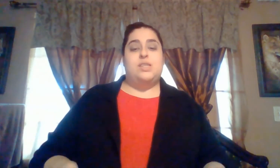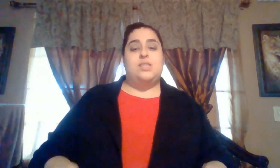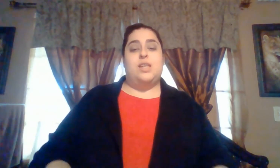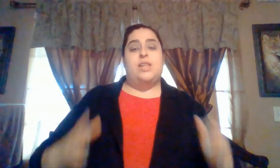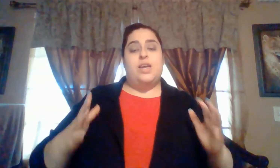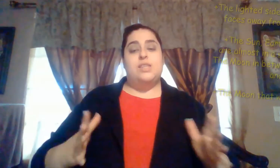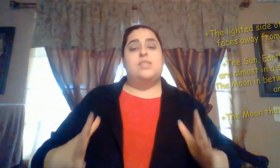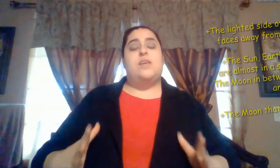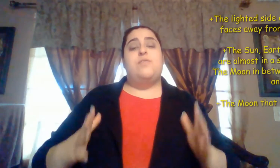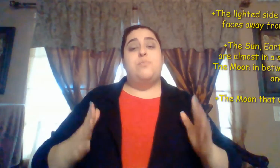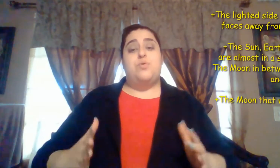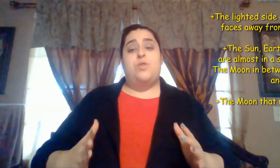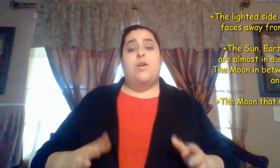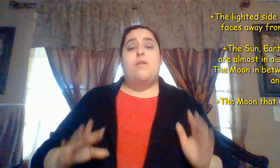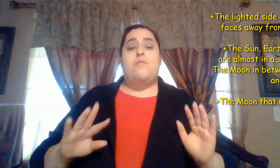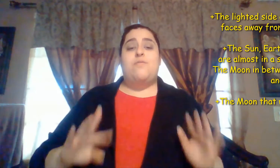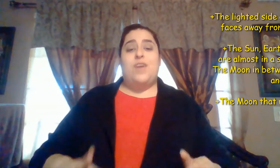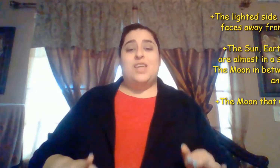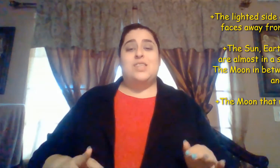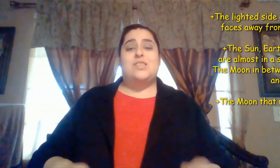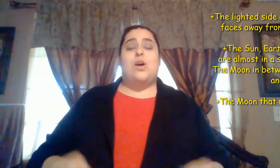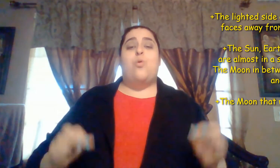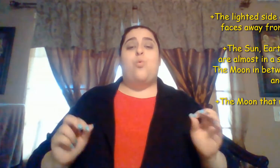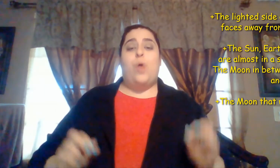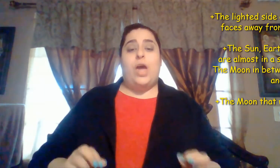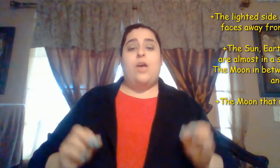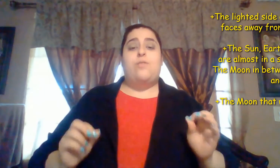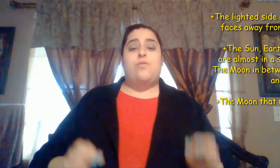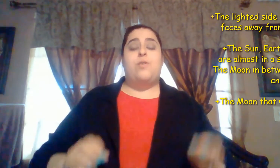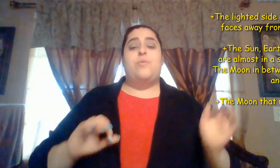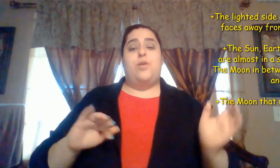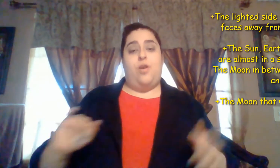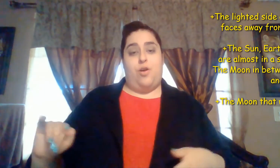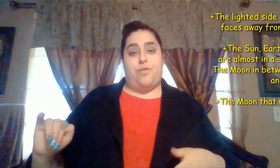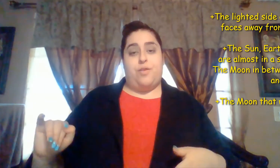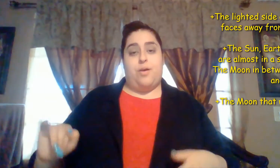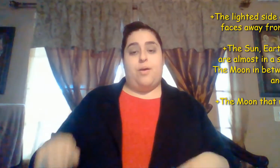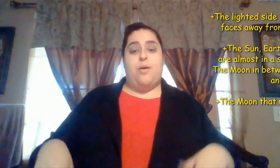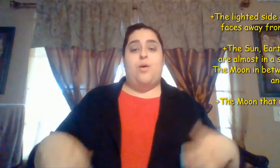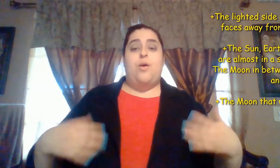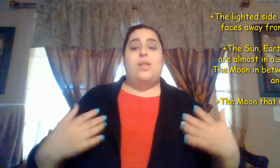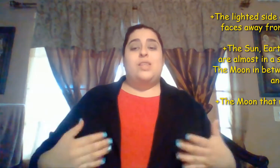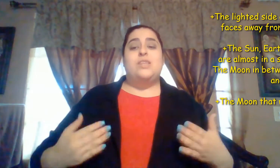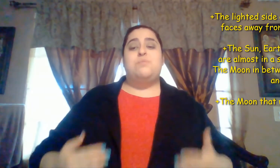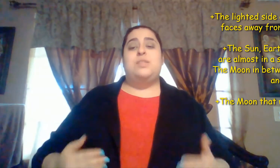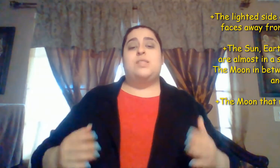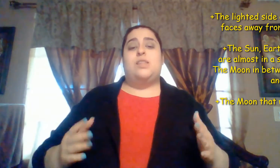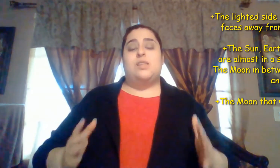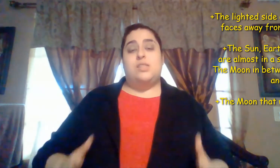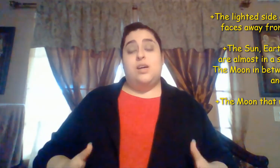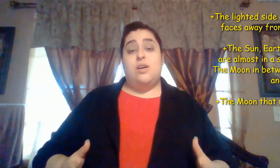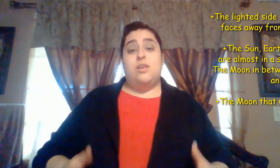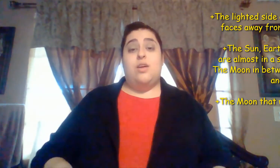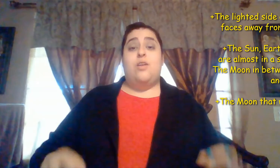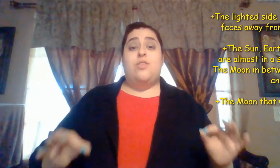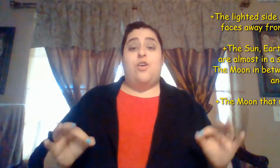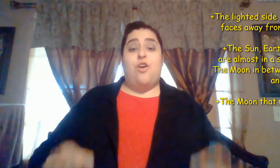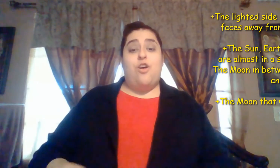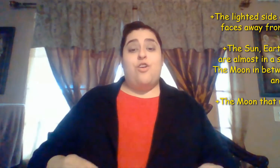the lightest side of the moon faces away from the Earth. This means that the sun, the